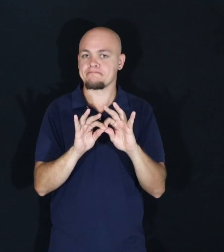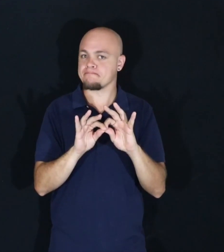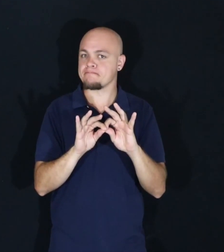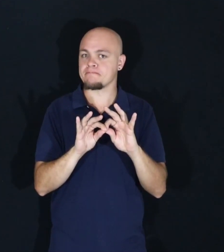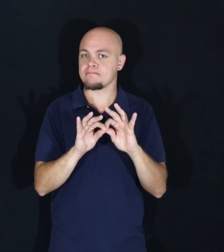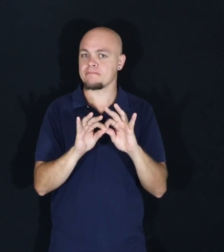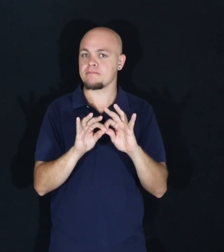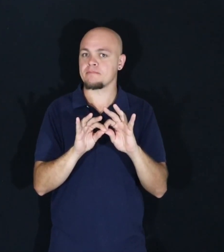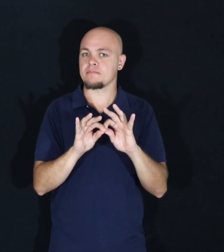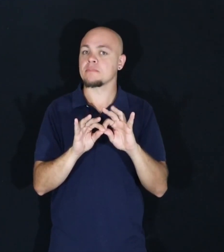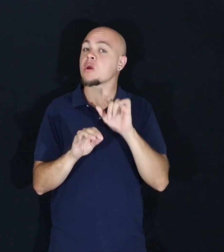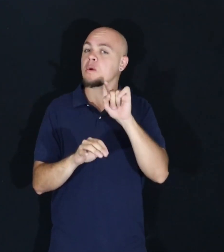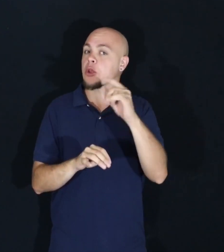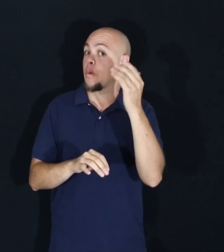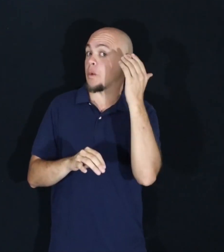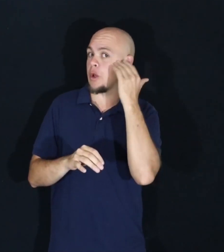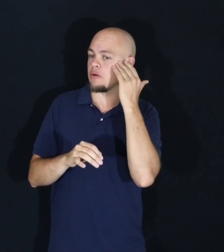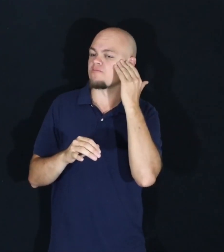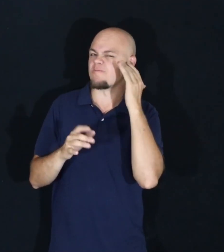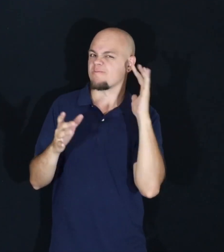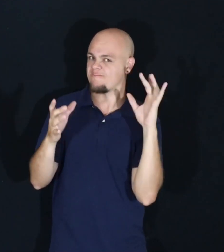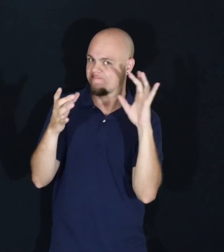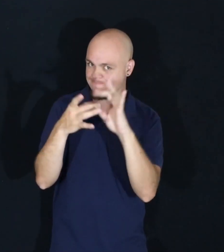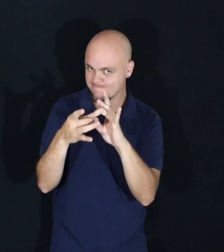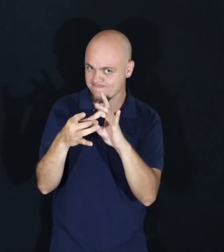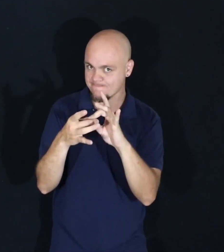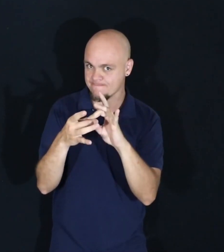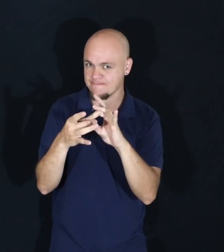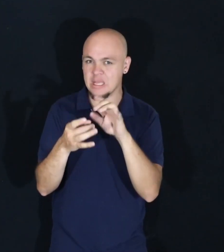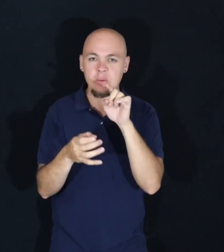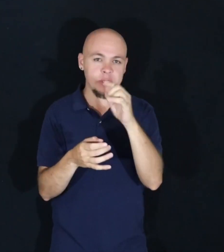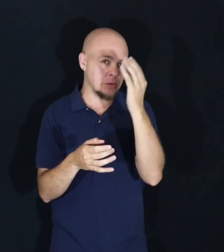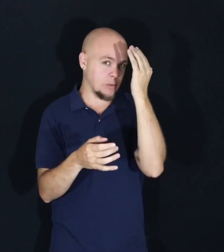Reach for what you know. Reach for